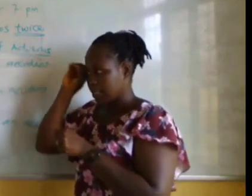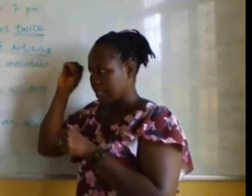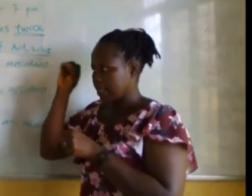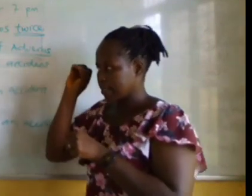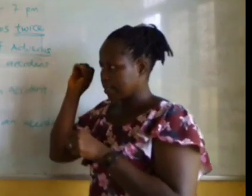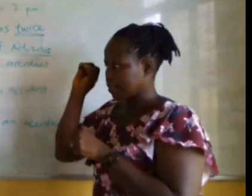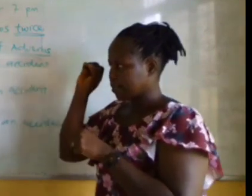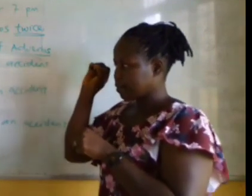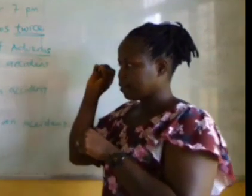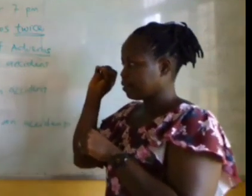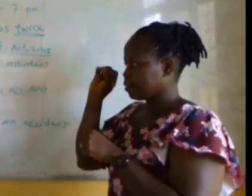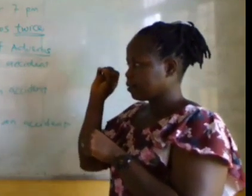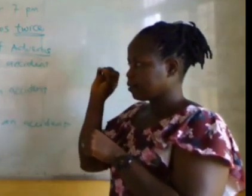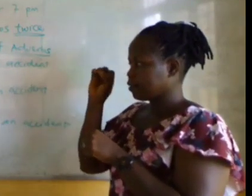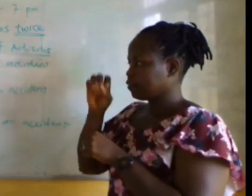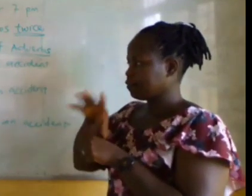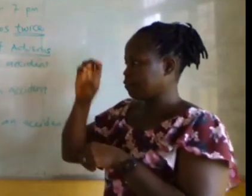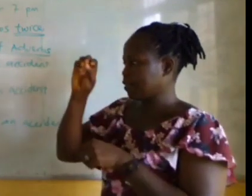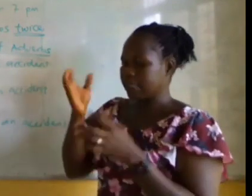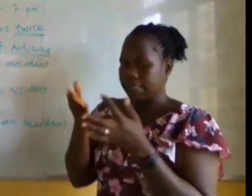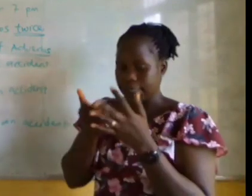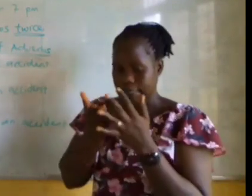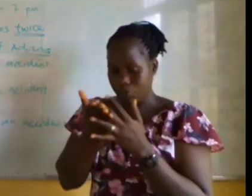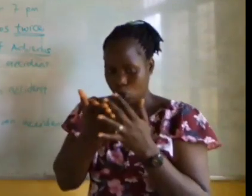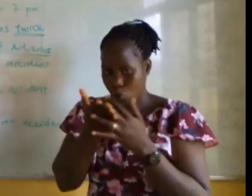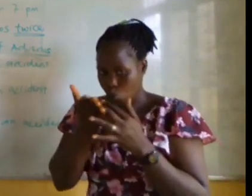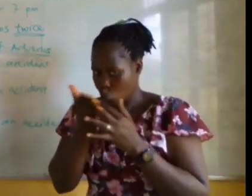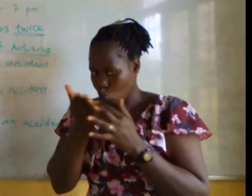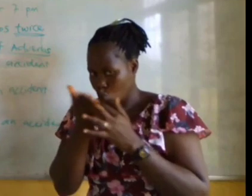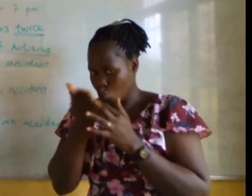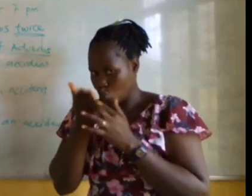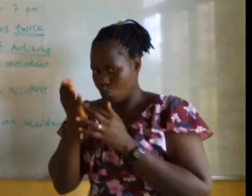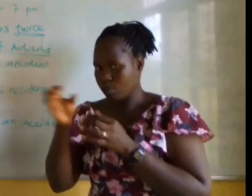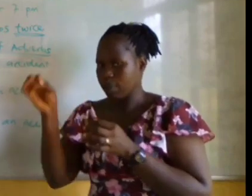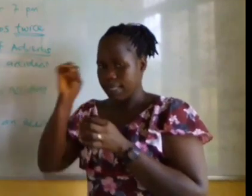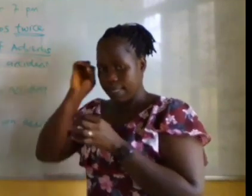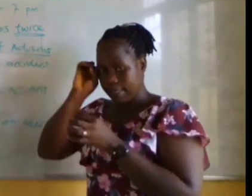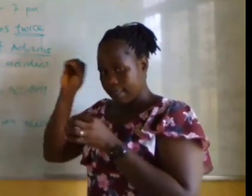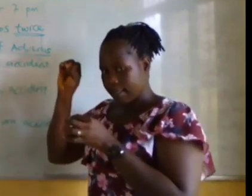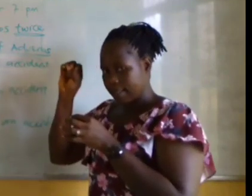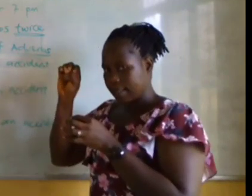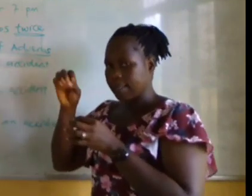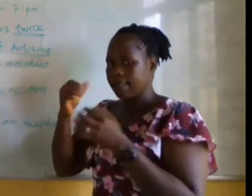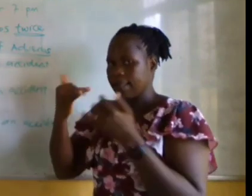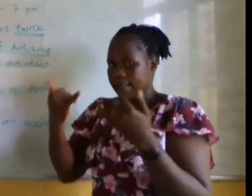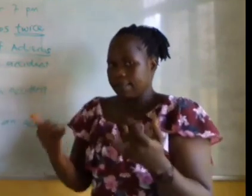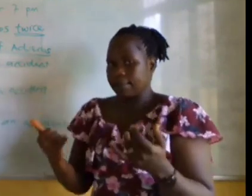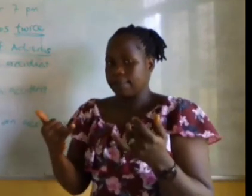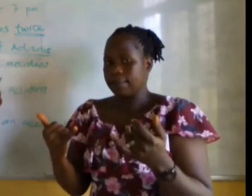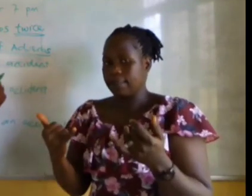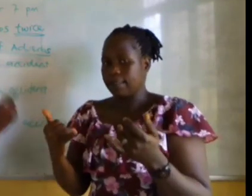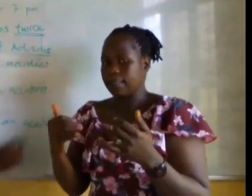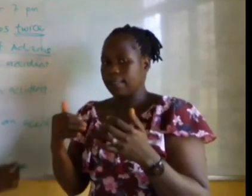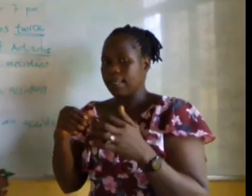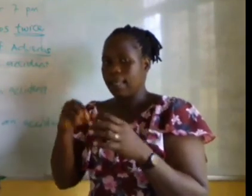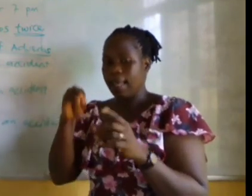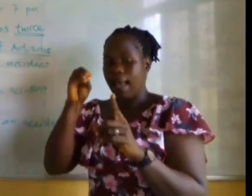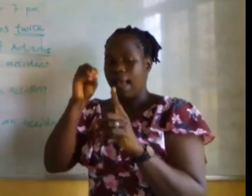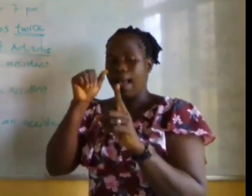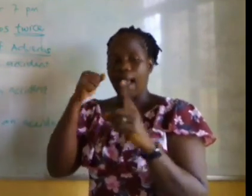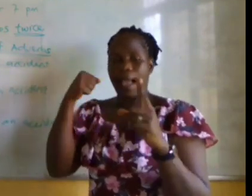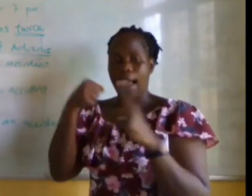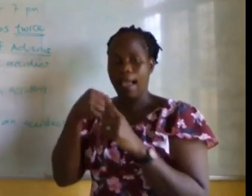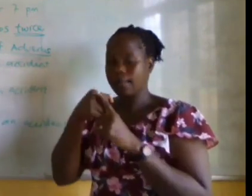The second one, we find the adverb at the middle of the sentence. He recently had an